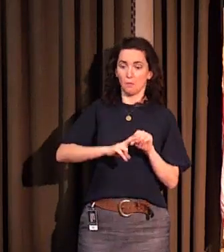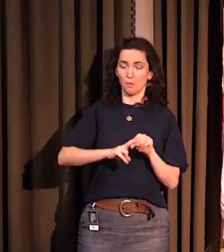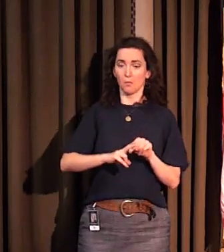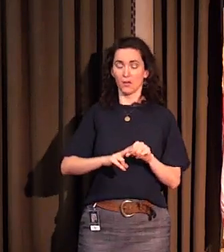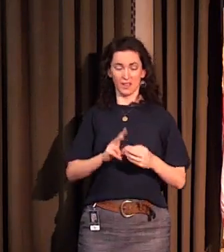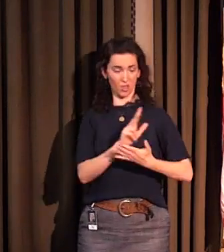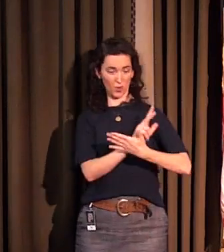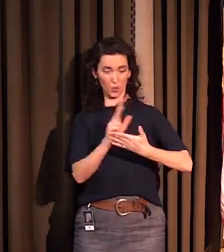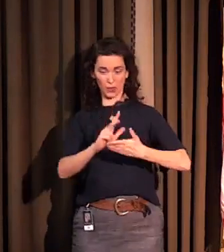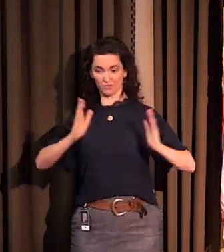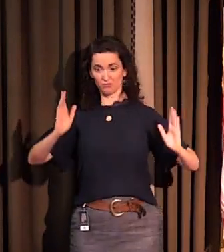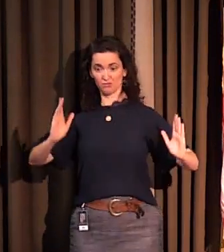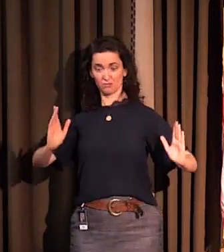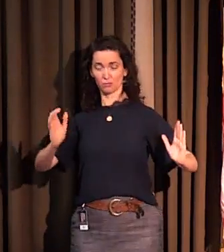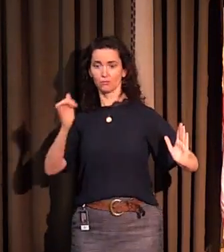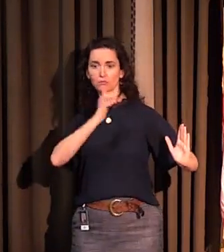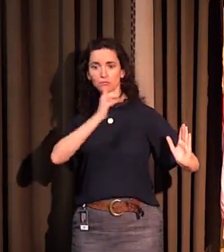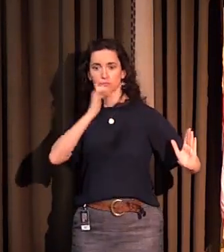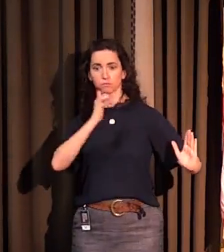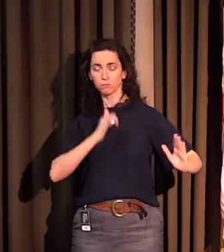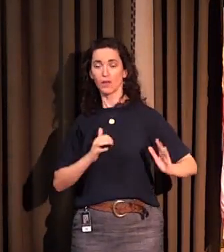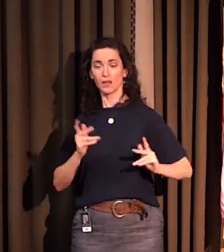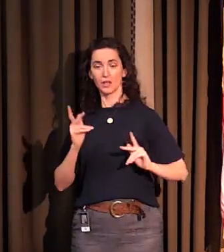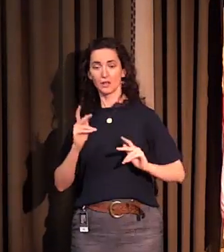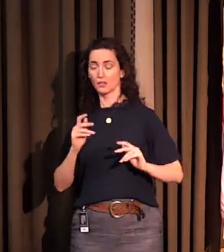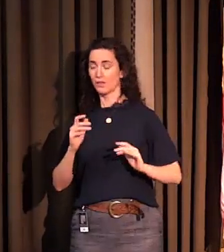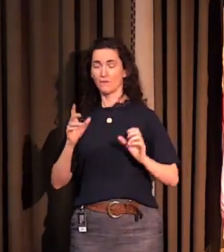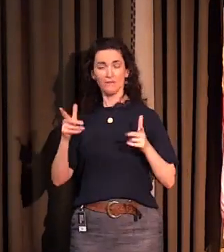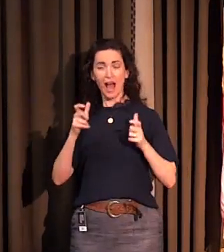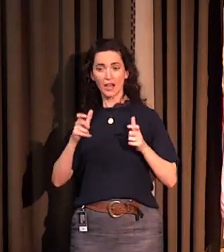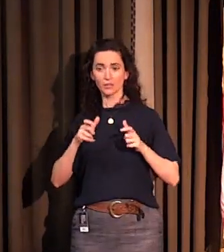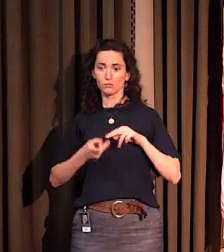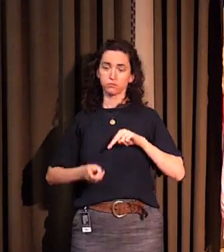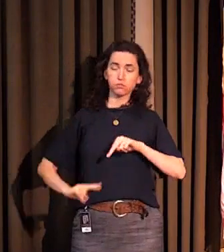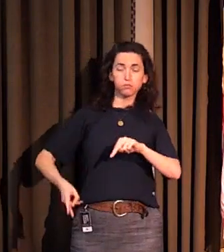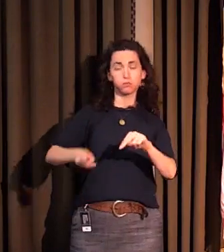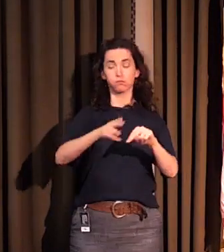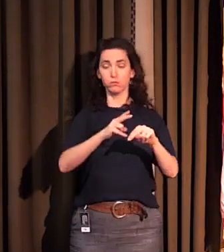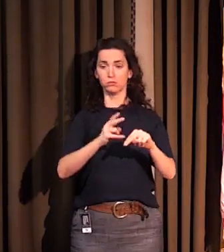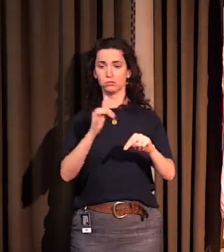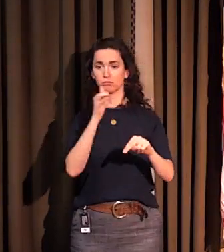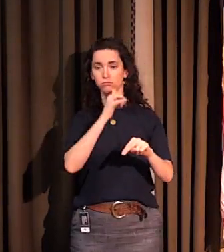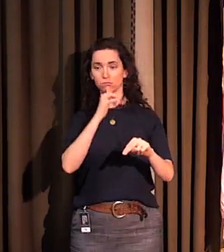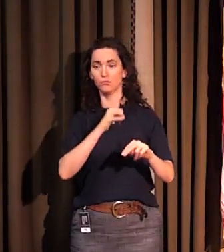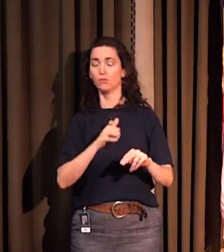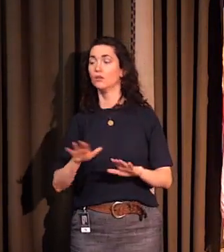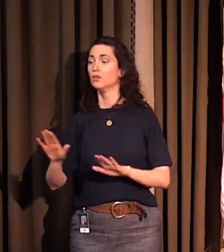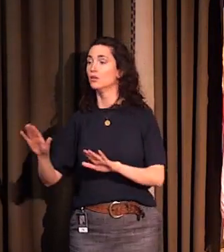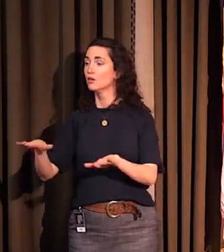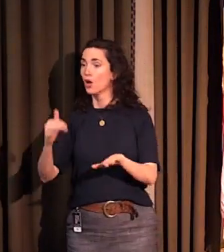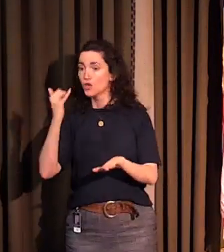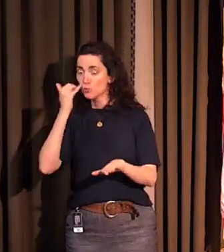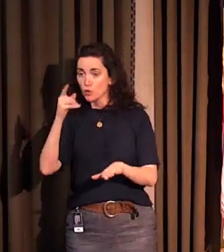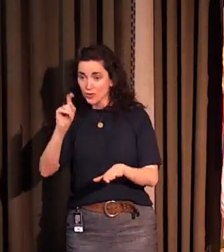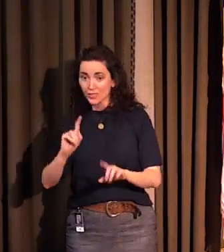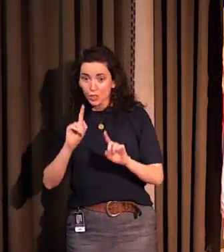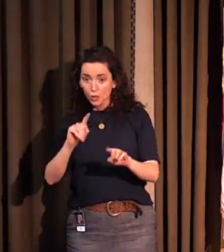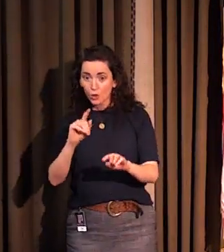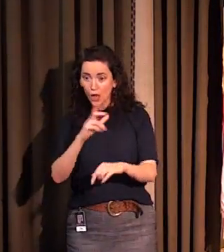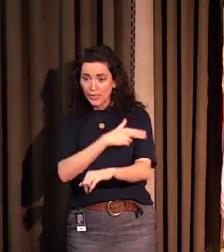3 weeks. That really is a remarkable spread, and please be understanding if you do need to go to a